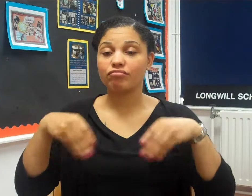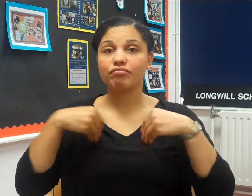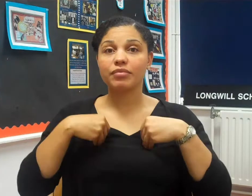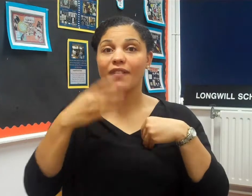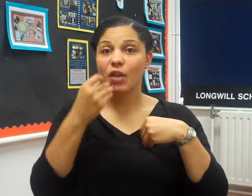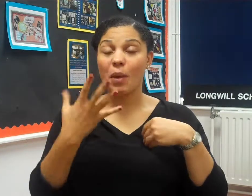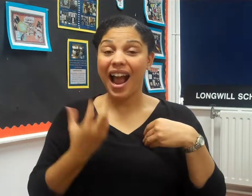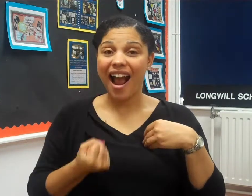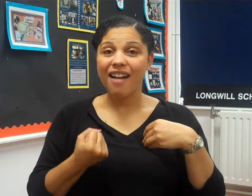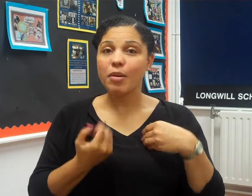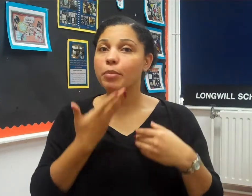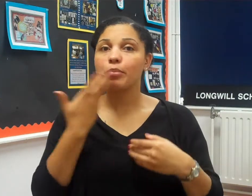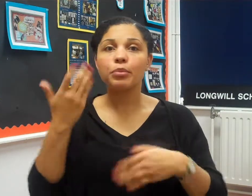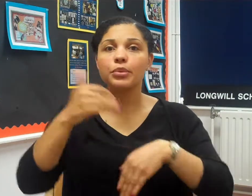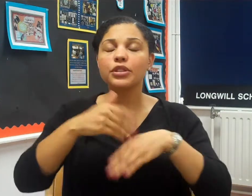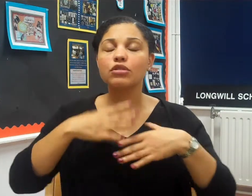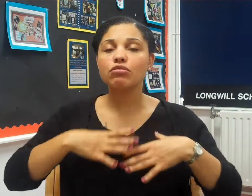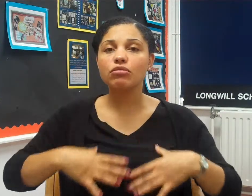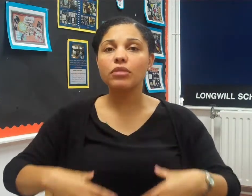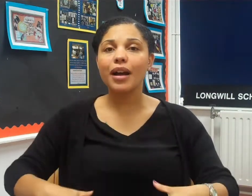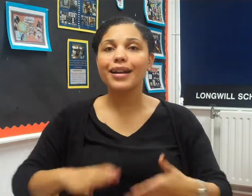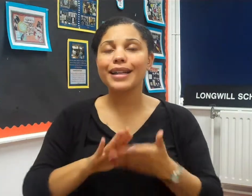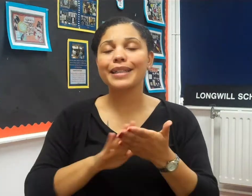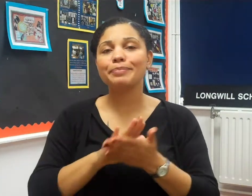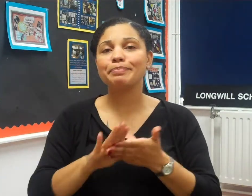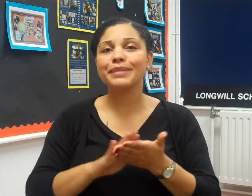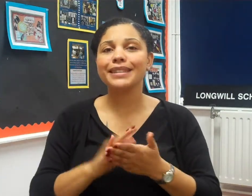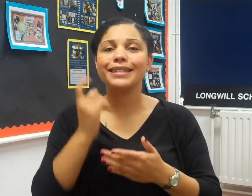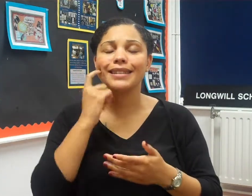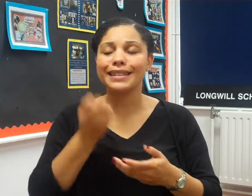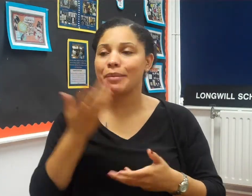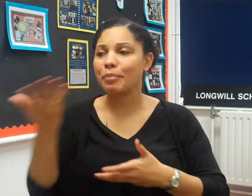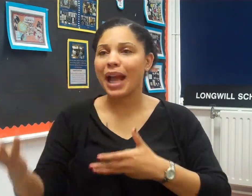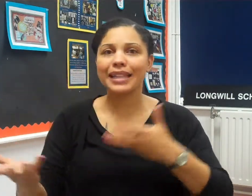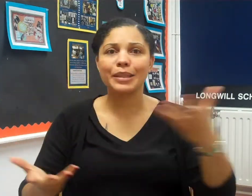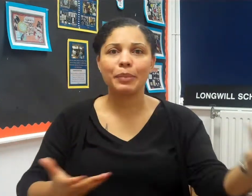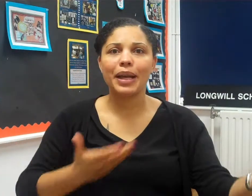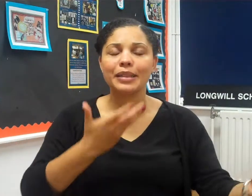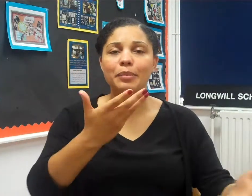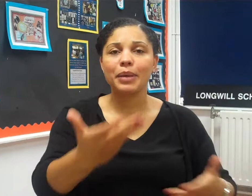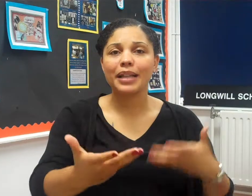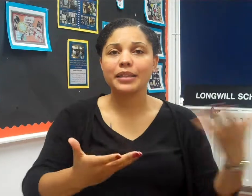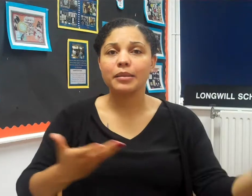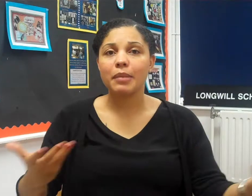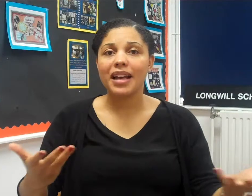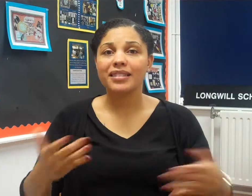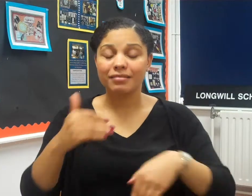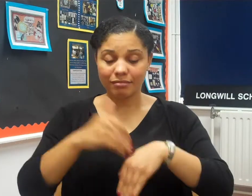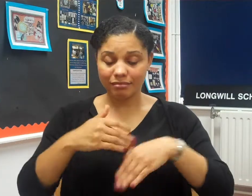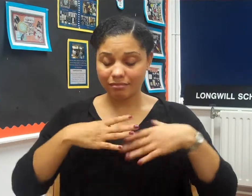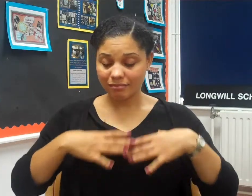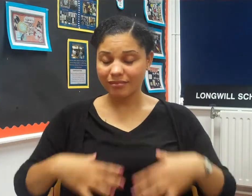can still pass it on to others, and those that do have symptoms can spread it for about 1 to 2